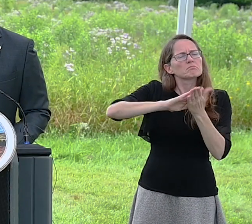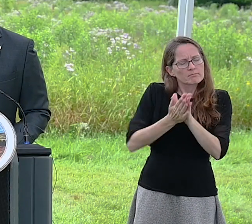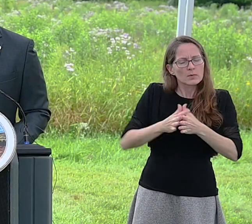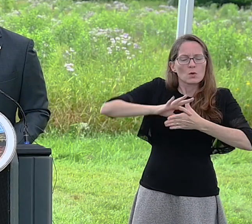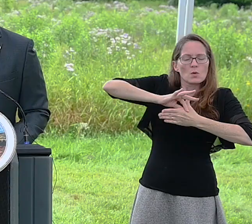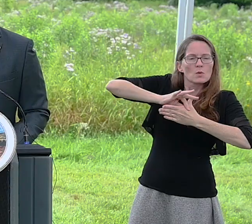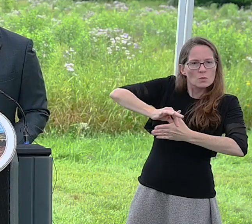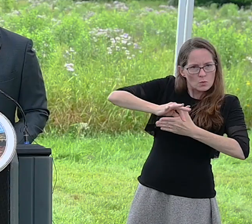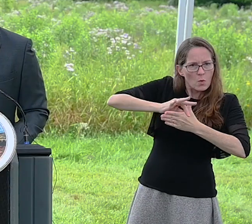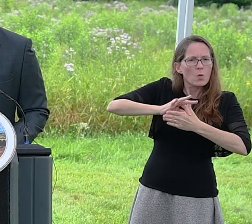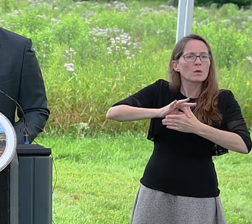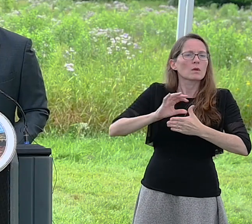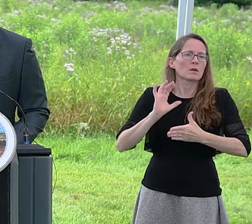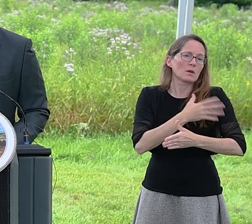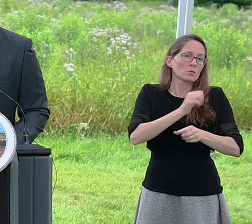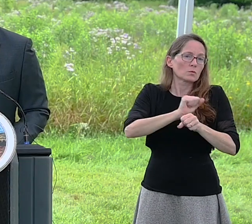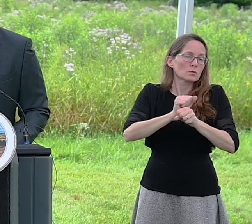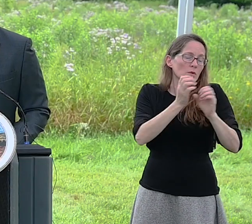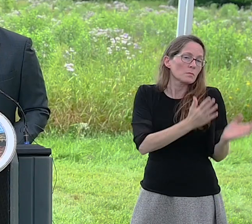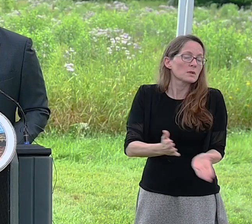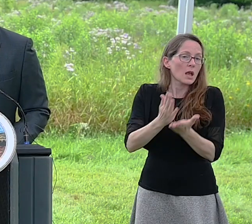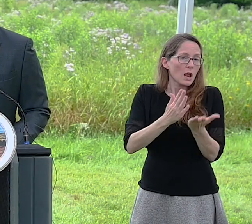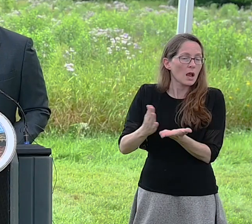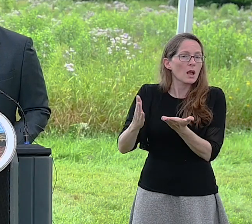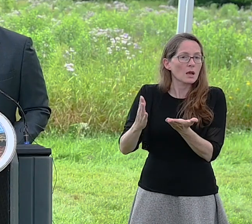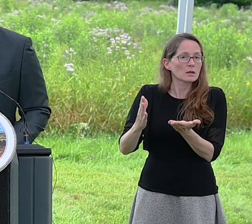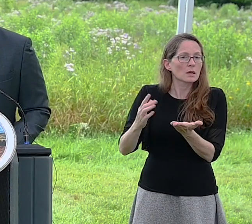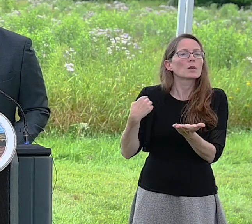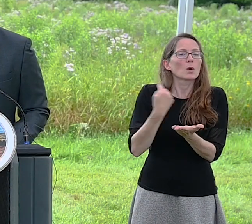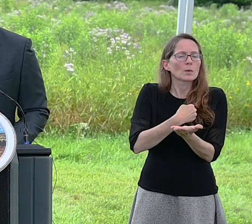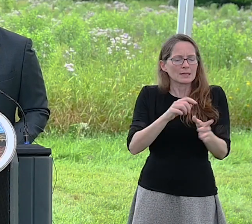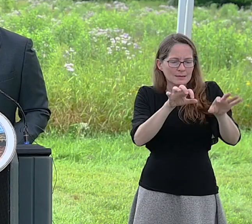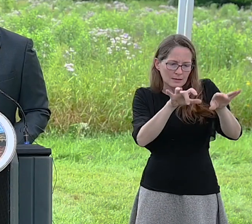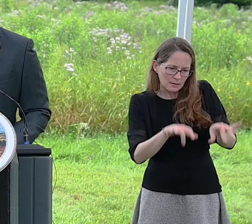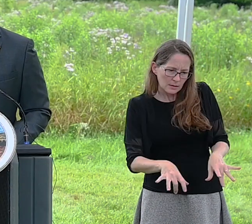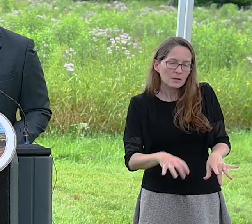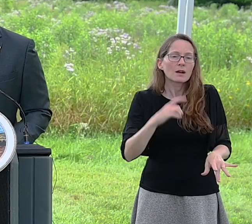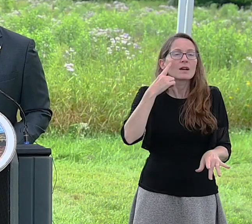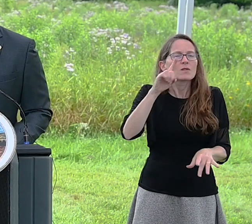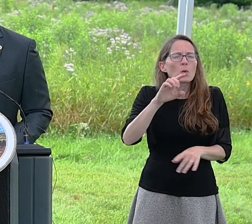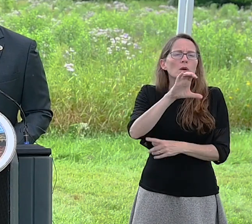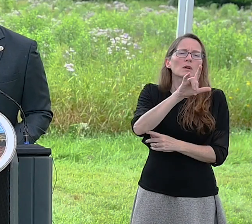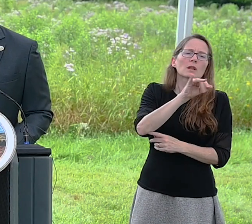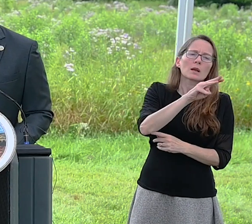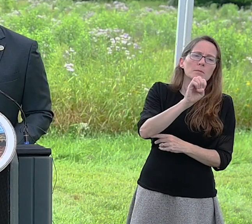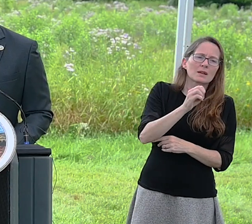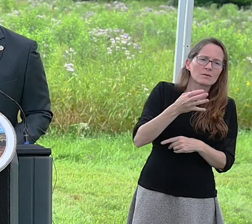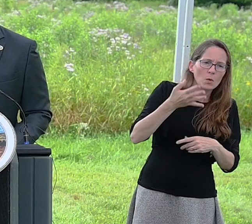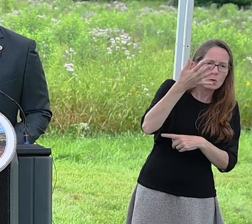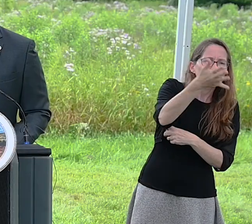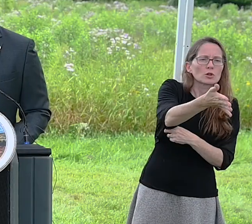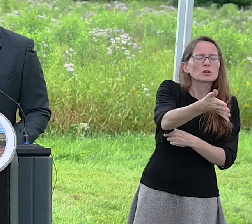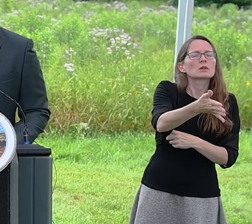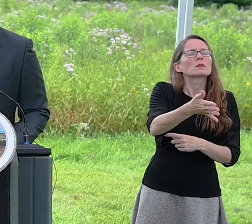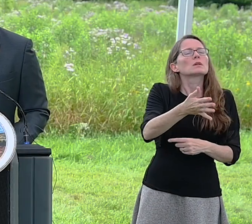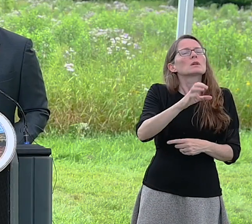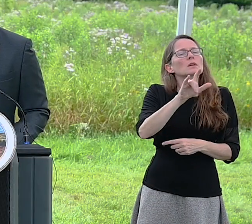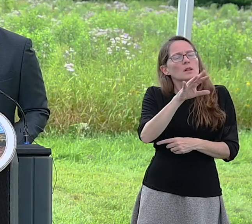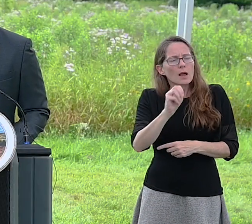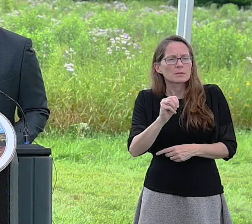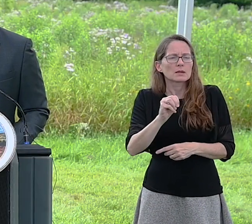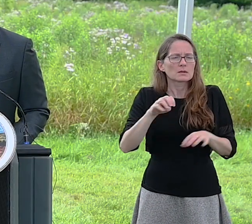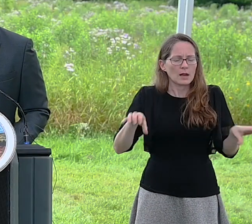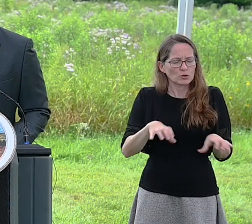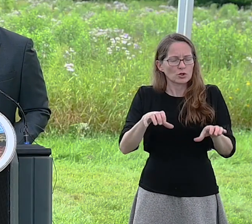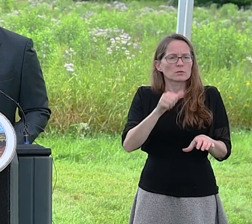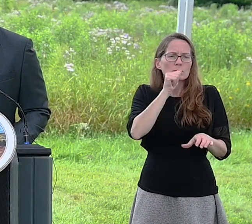and adaptation strategies laid out in the Climate Forward Climate Action and Resiliency Plan that we launched